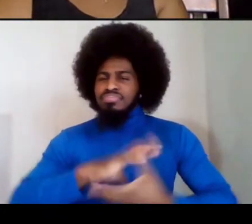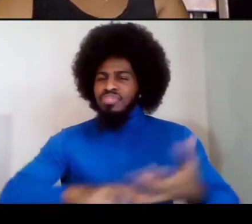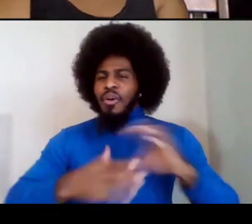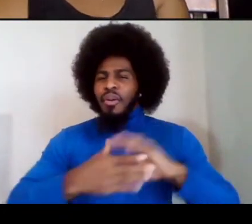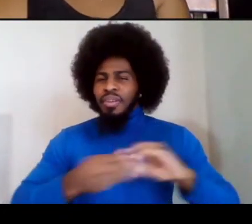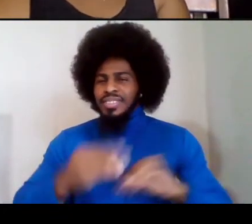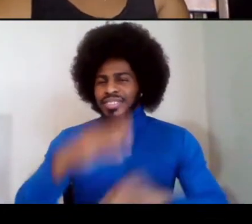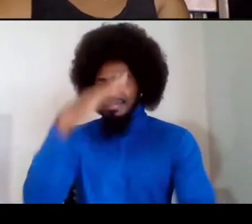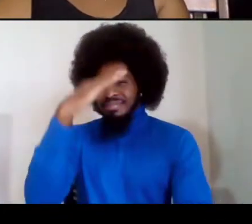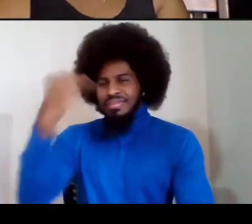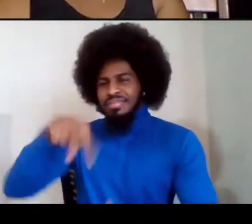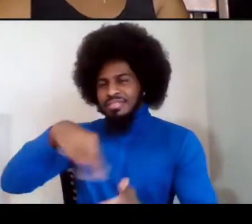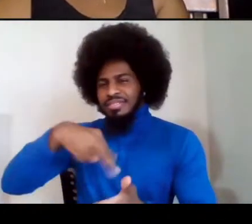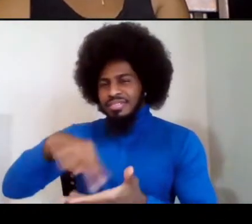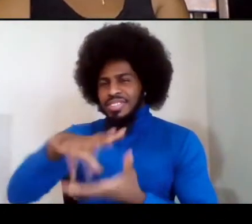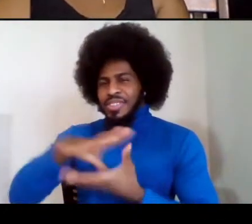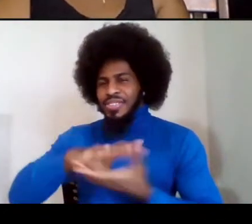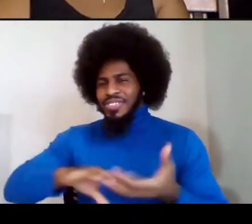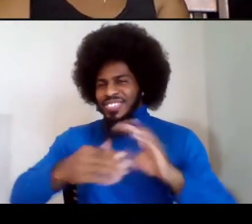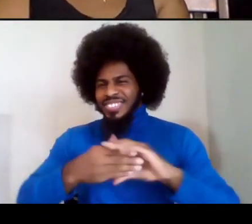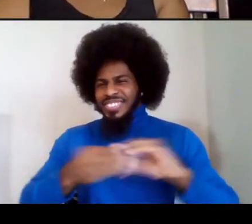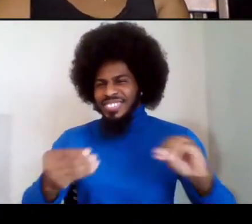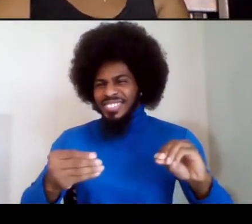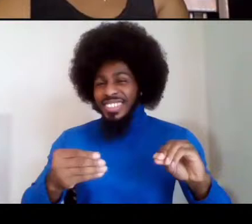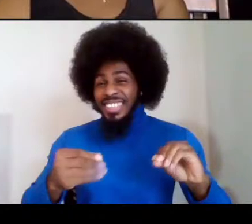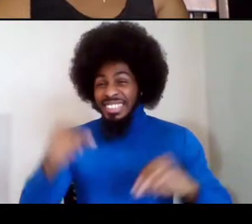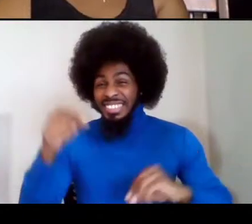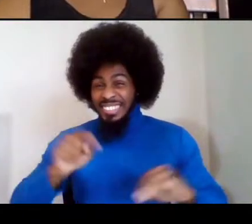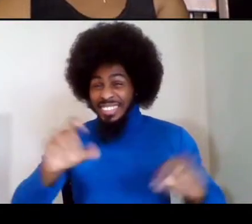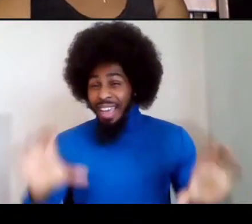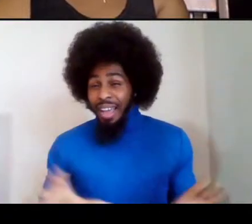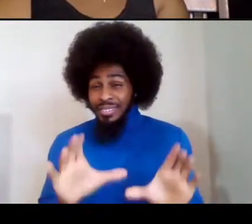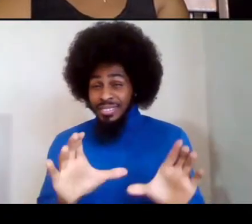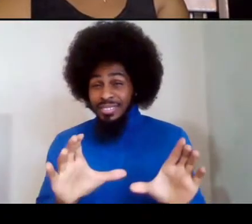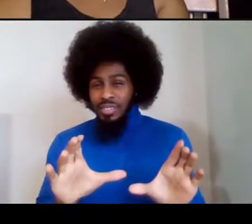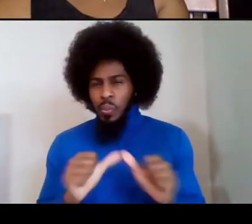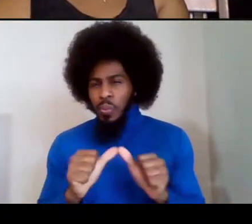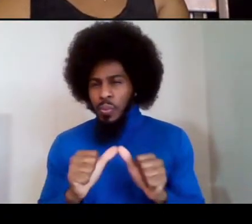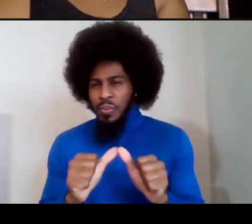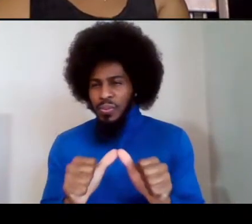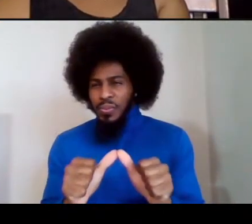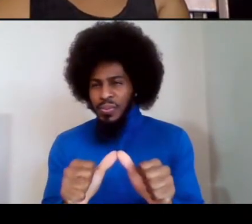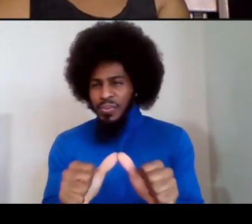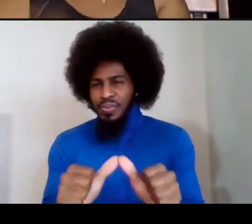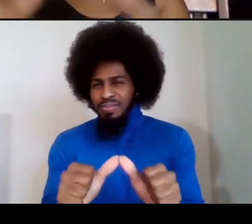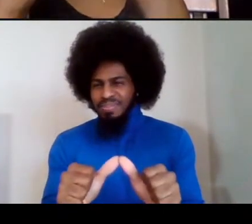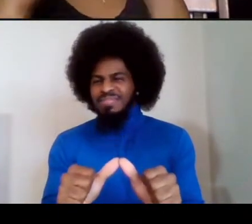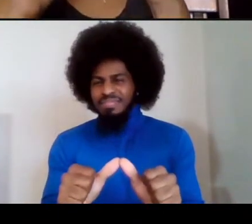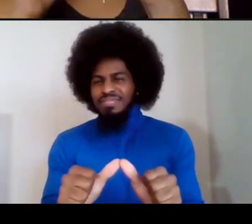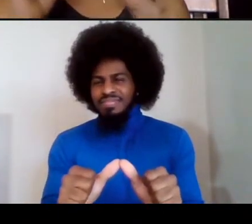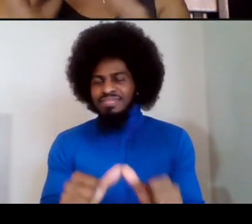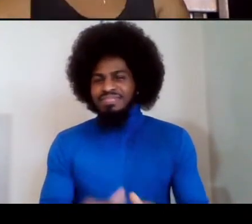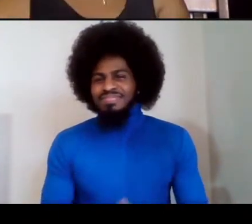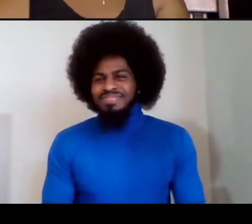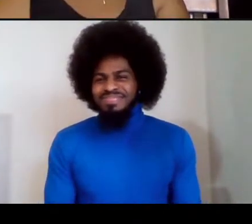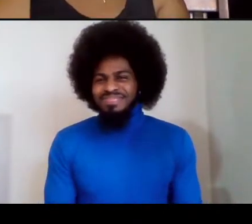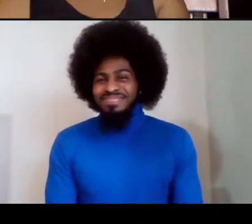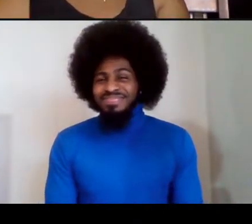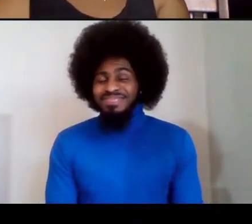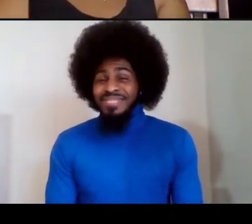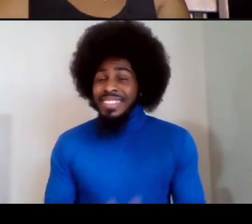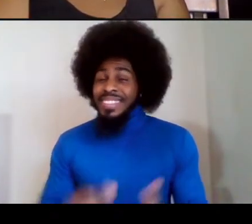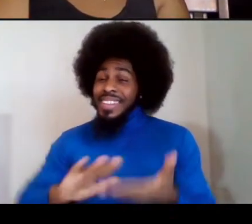dance stories. This is one action and we will stay involved. We are a